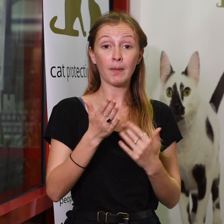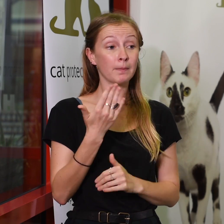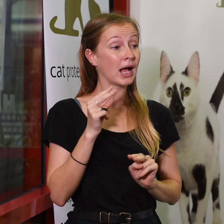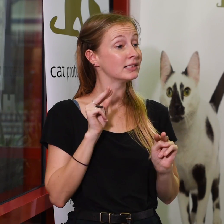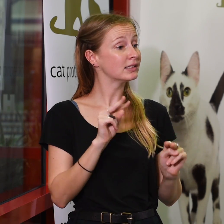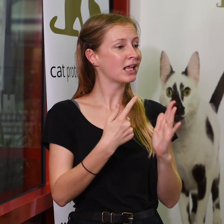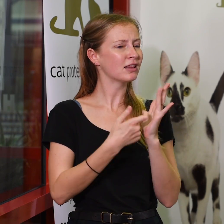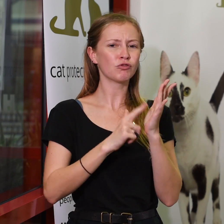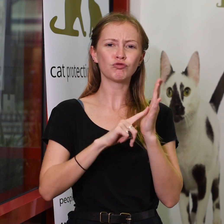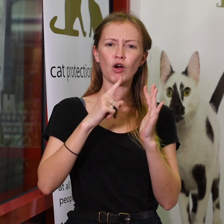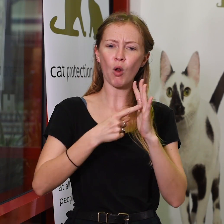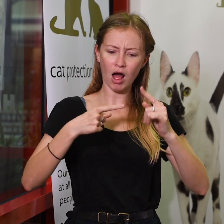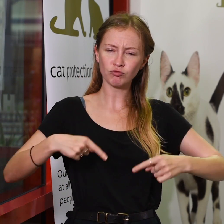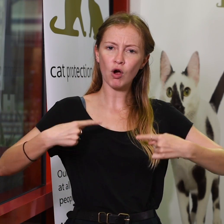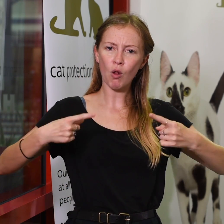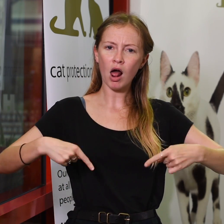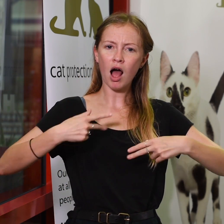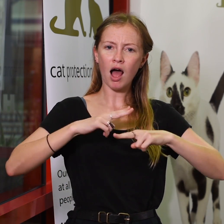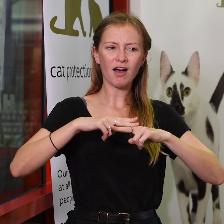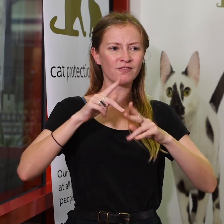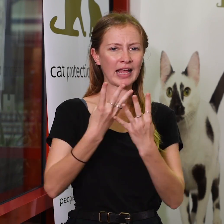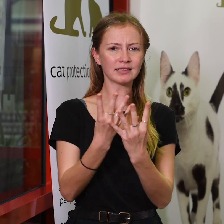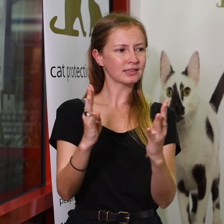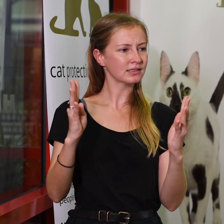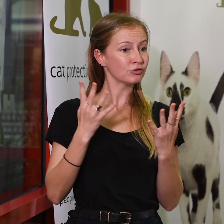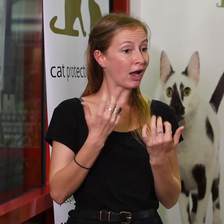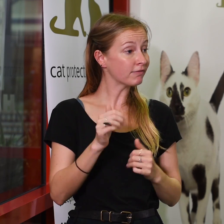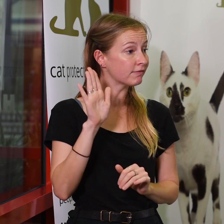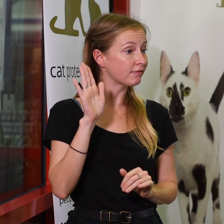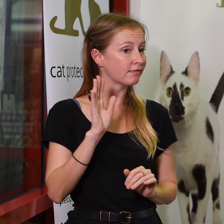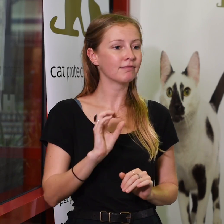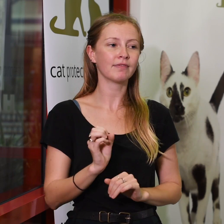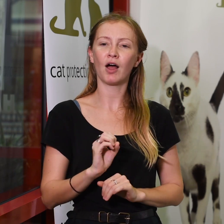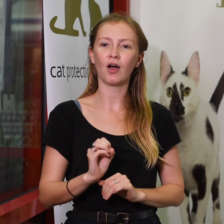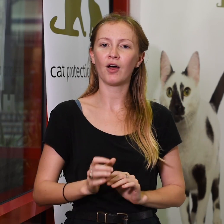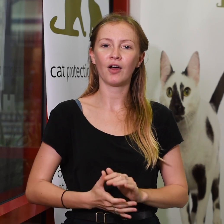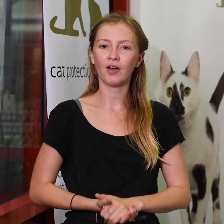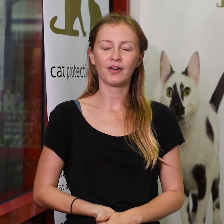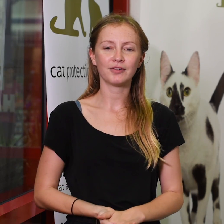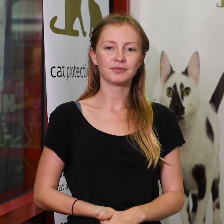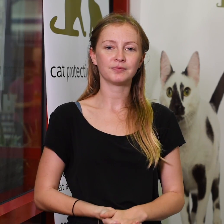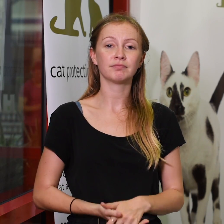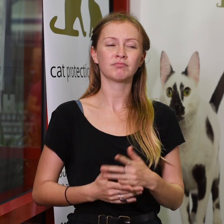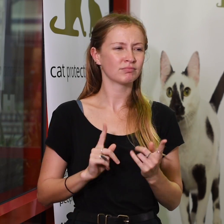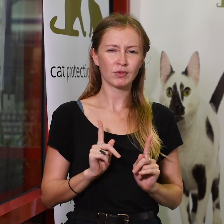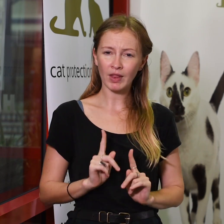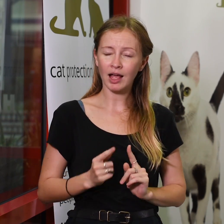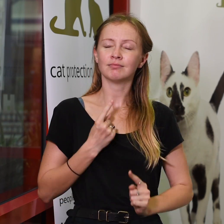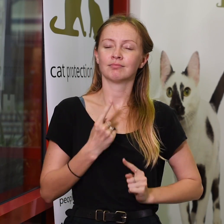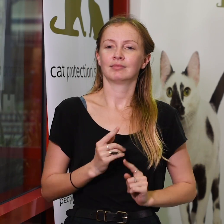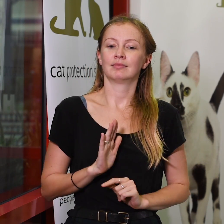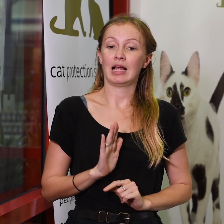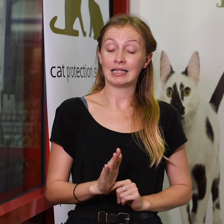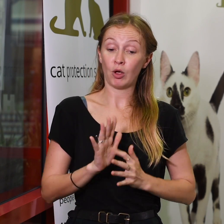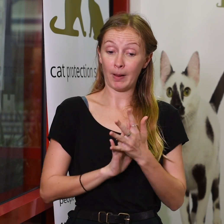the roller fences? Has anyone got one of those? No? Okay. And what they are, they stop your